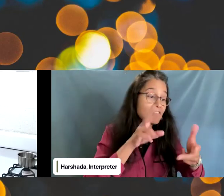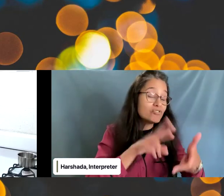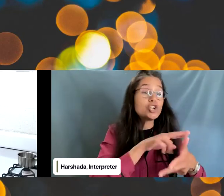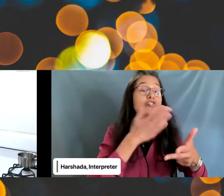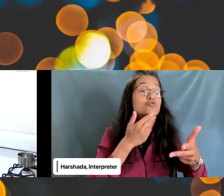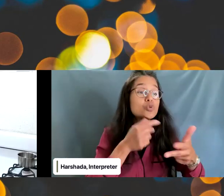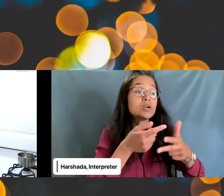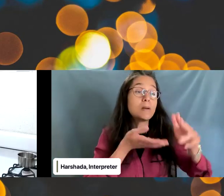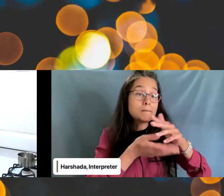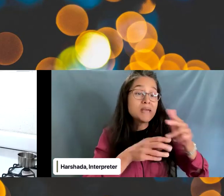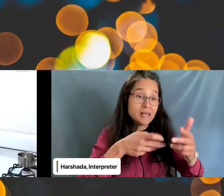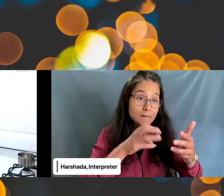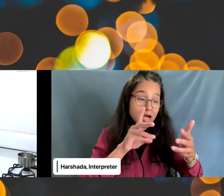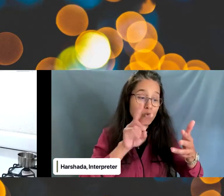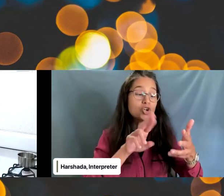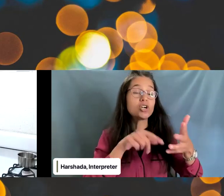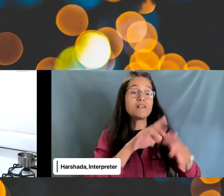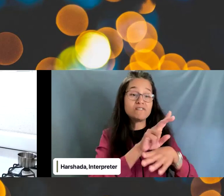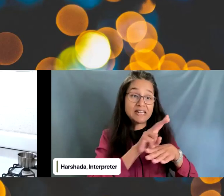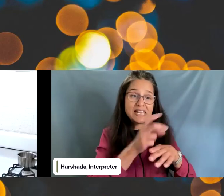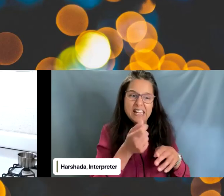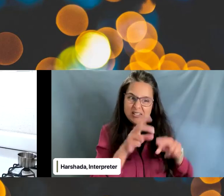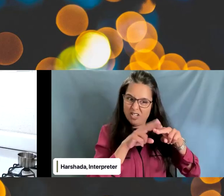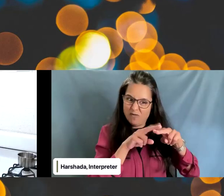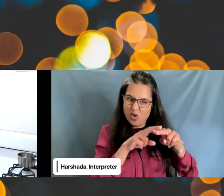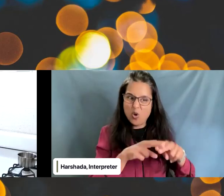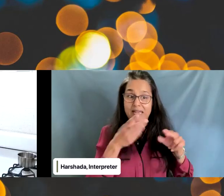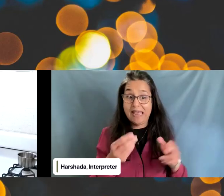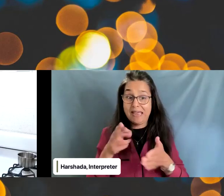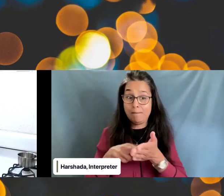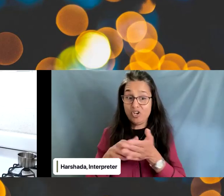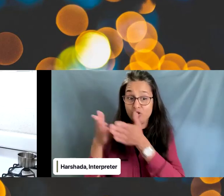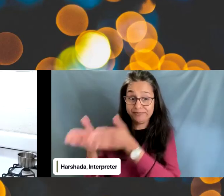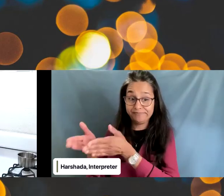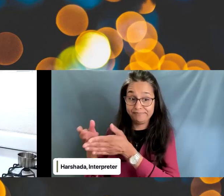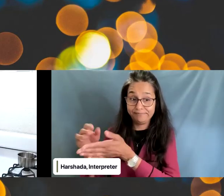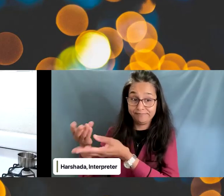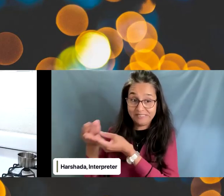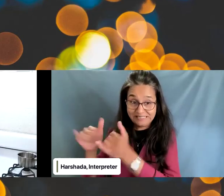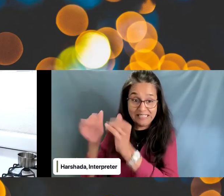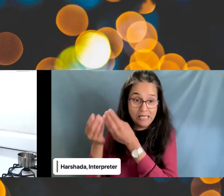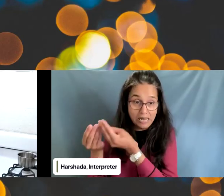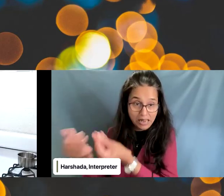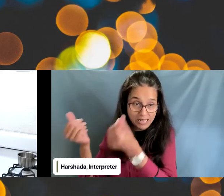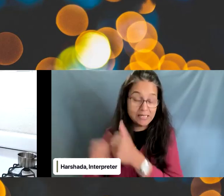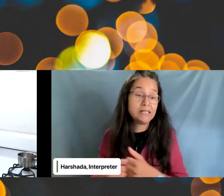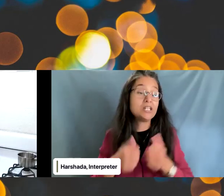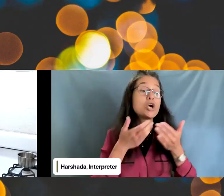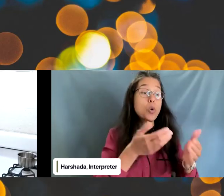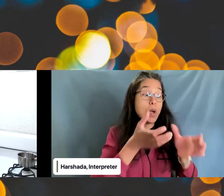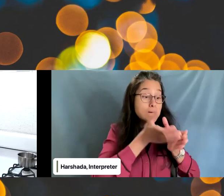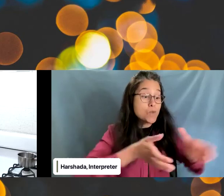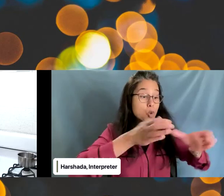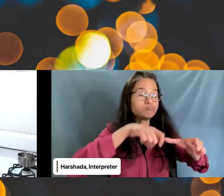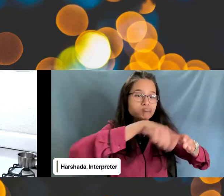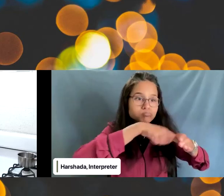vanilla, a little bit of salt. Your butter's melting away. Okay, just give that a little stir. And then what